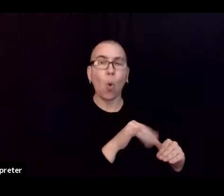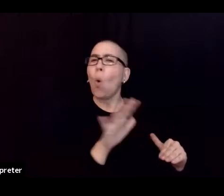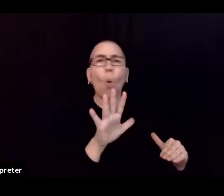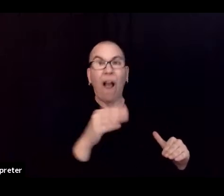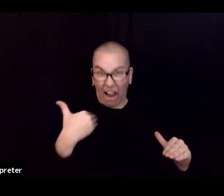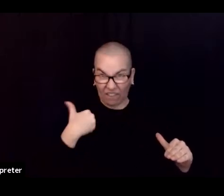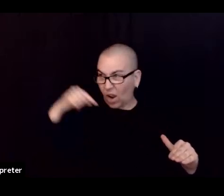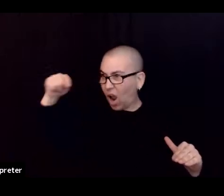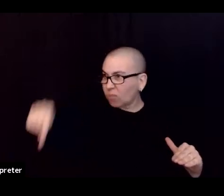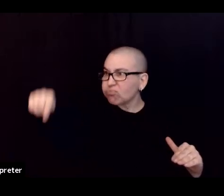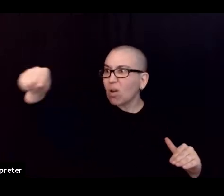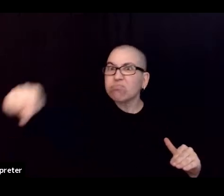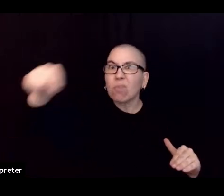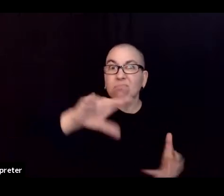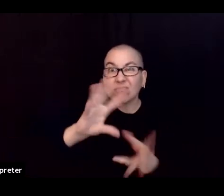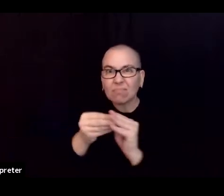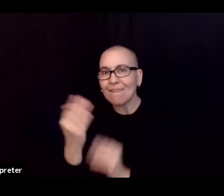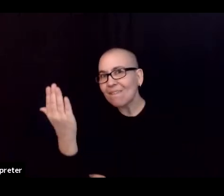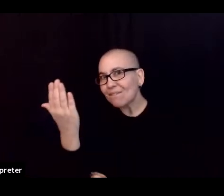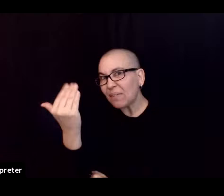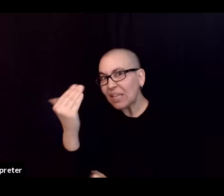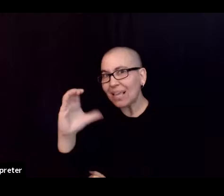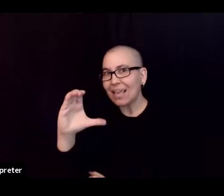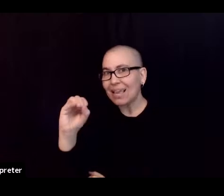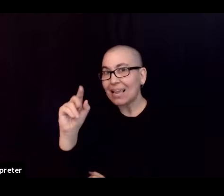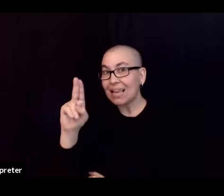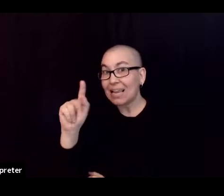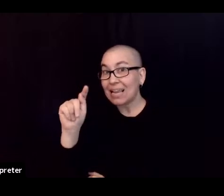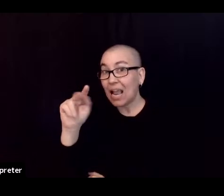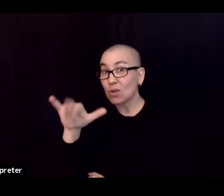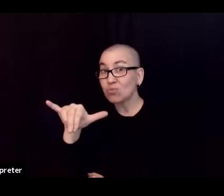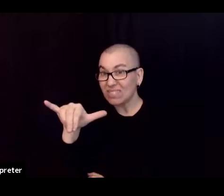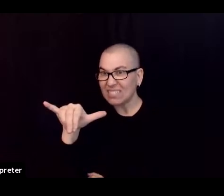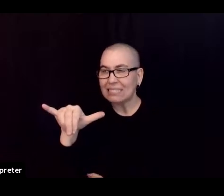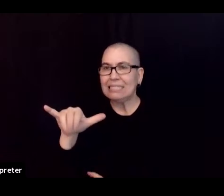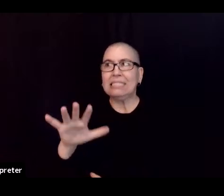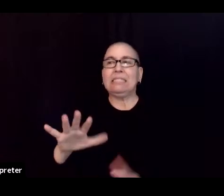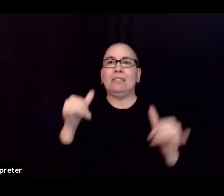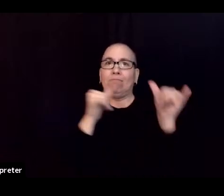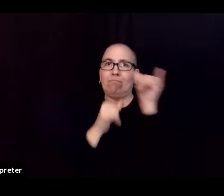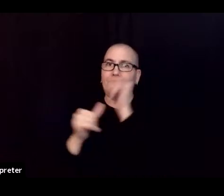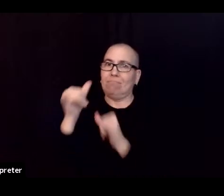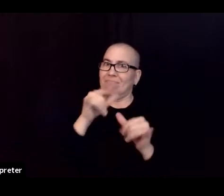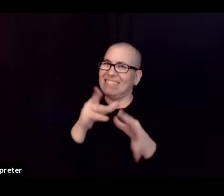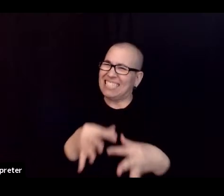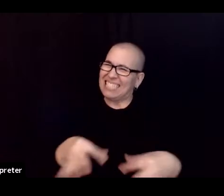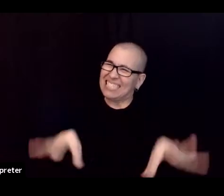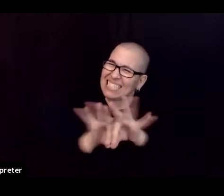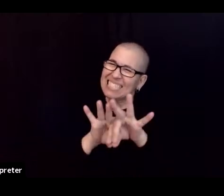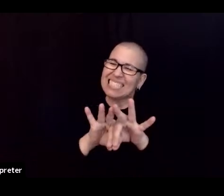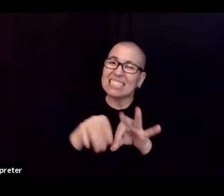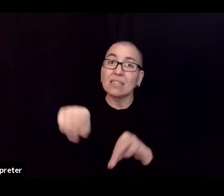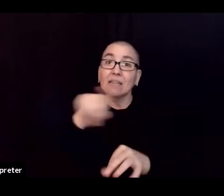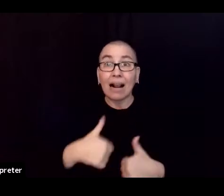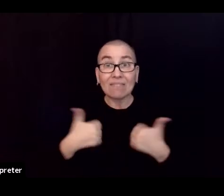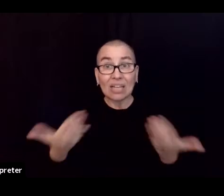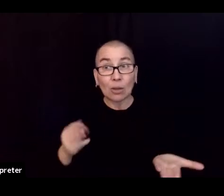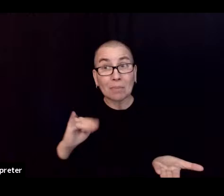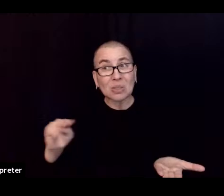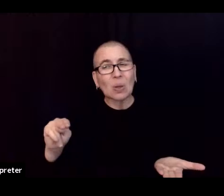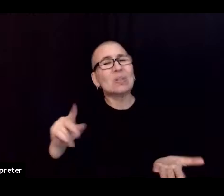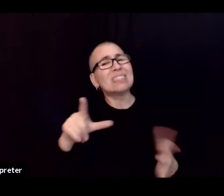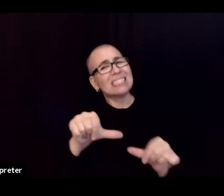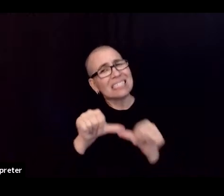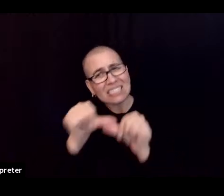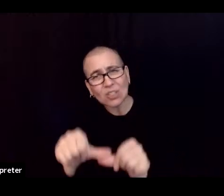all Minnesotans to follow prevention measures carefully so that we do not end up having another surge in cases. We are